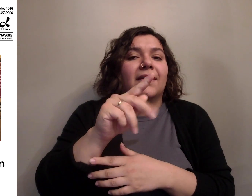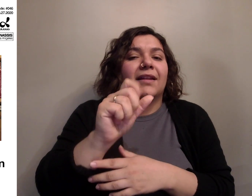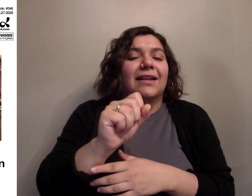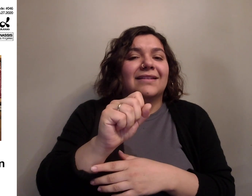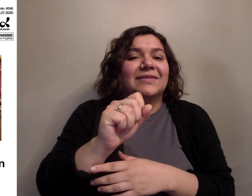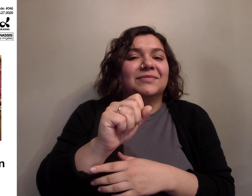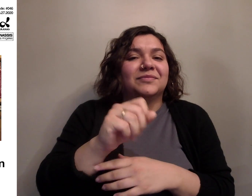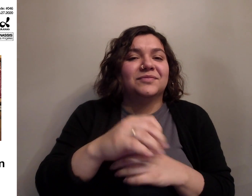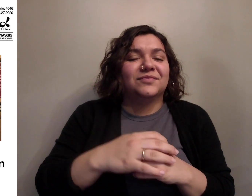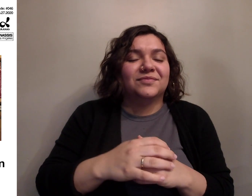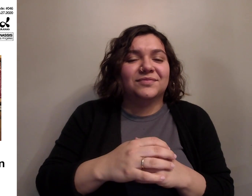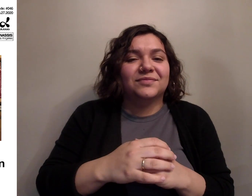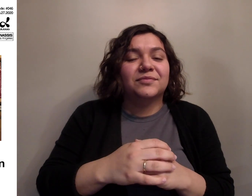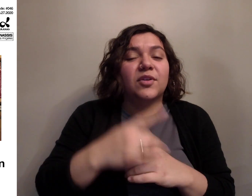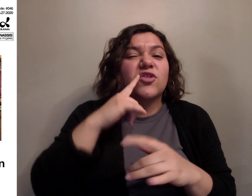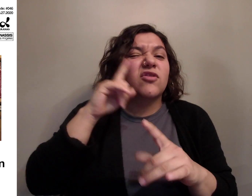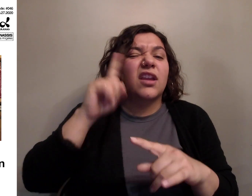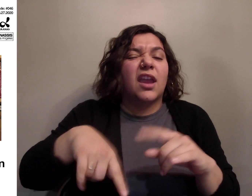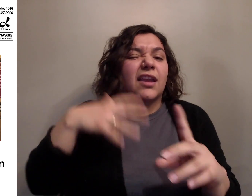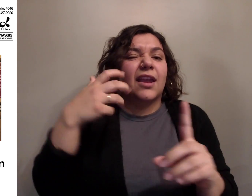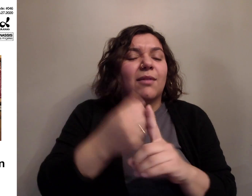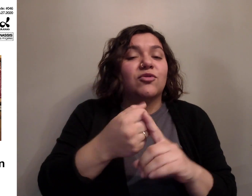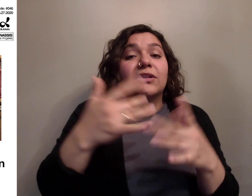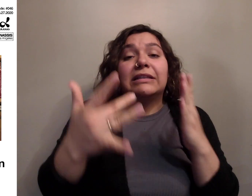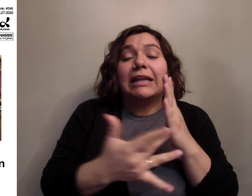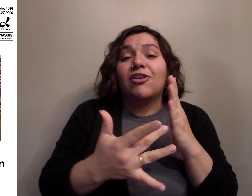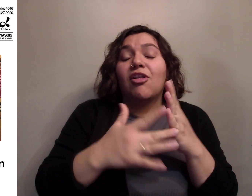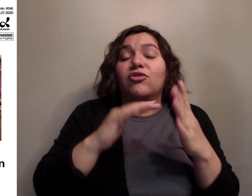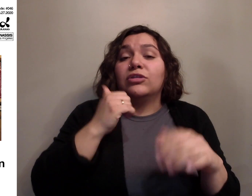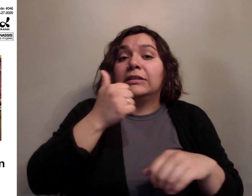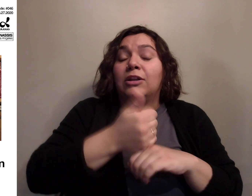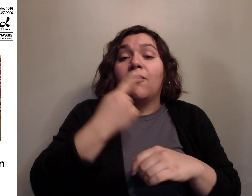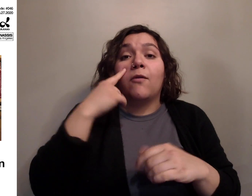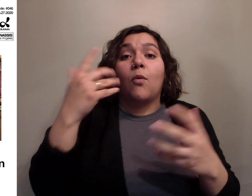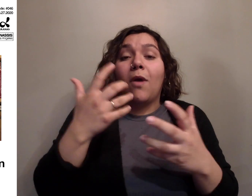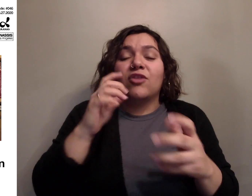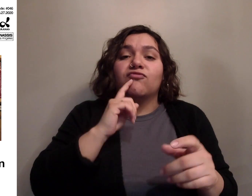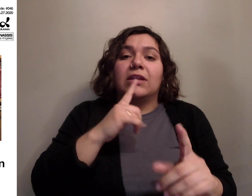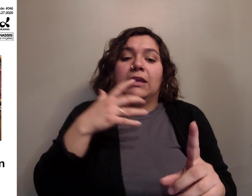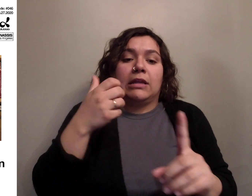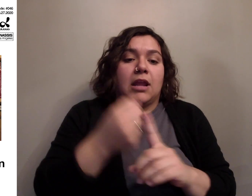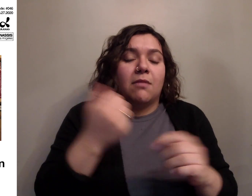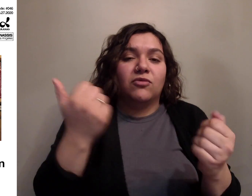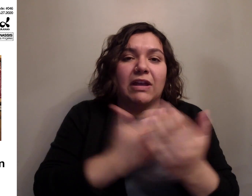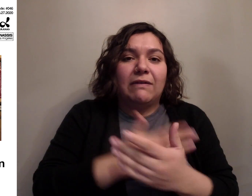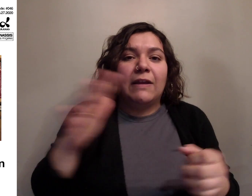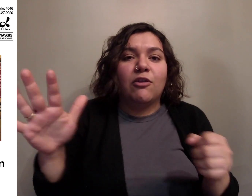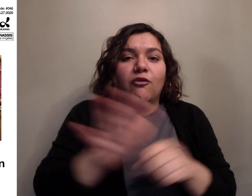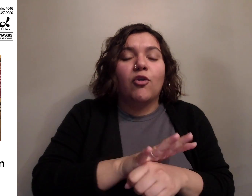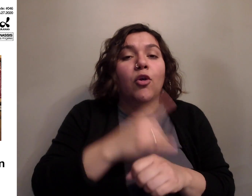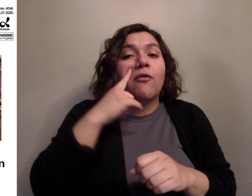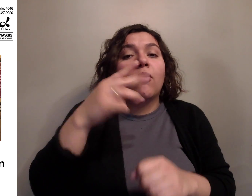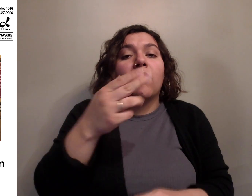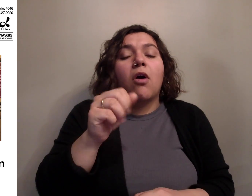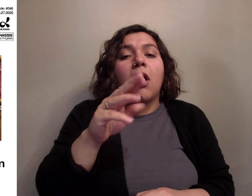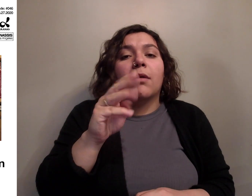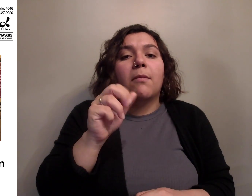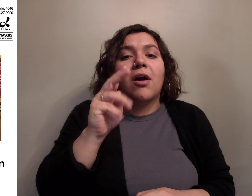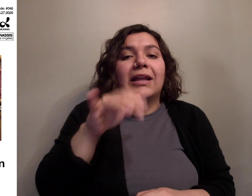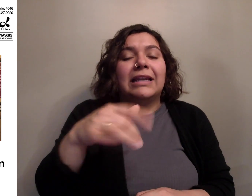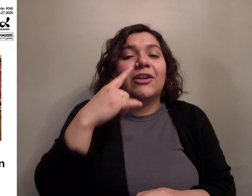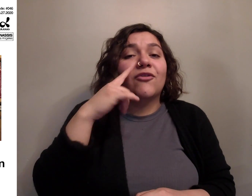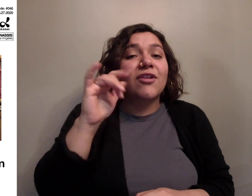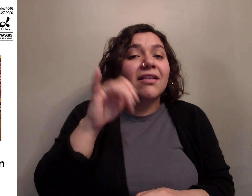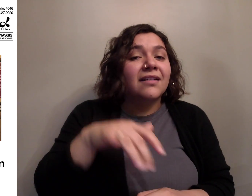reverberate in a room. You just can't capture that. No technology exists to capture the fullness of